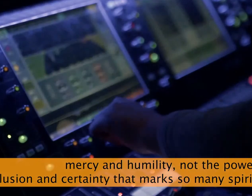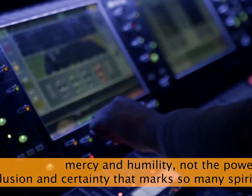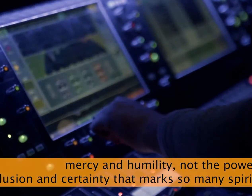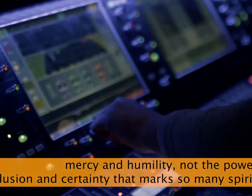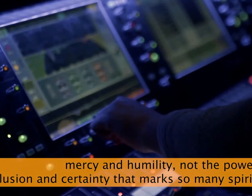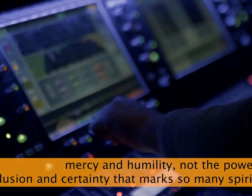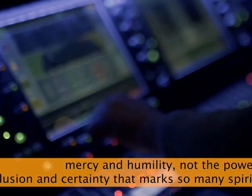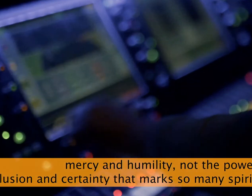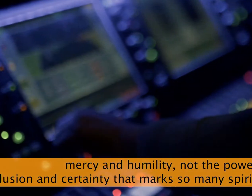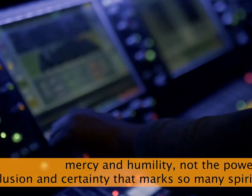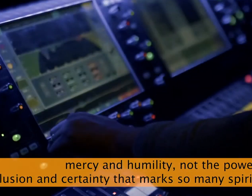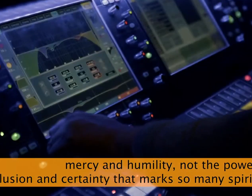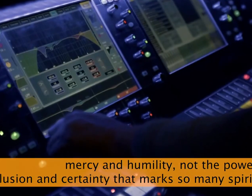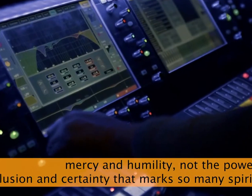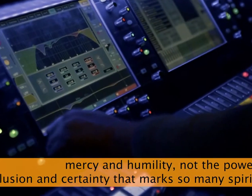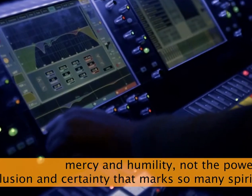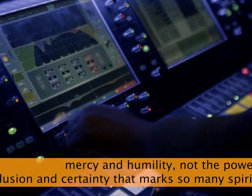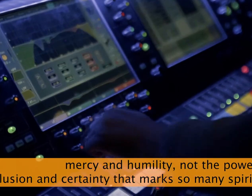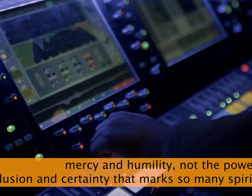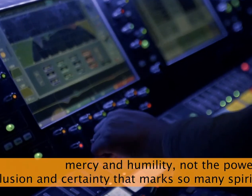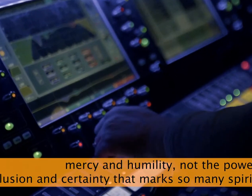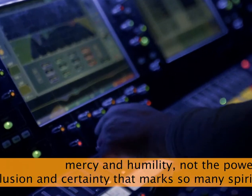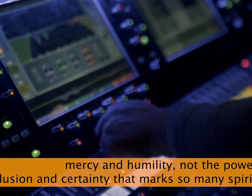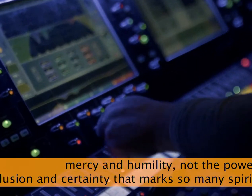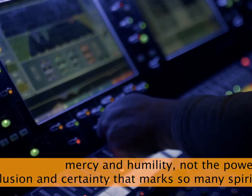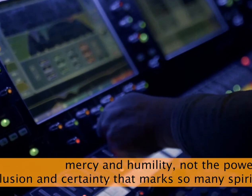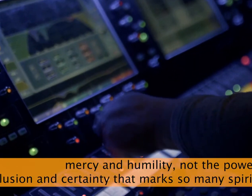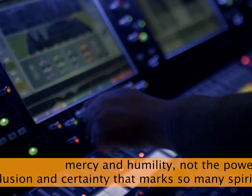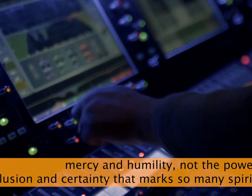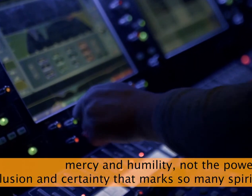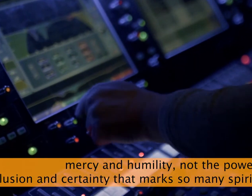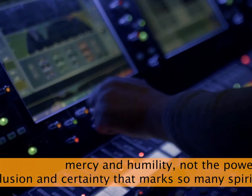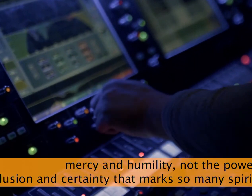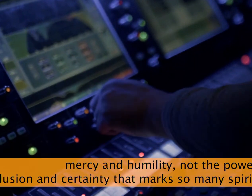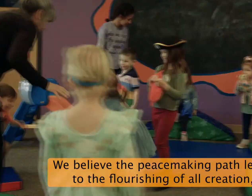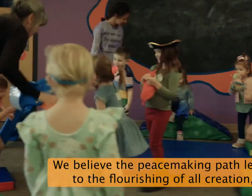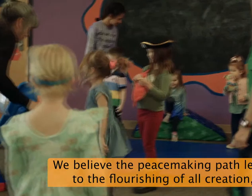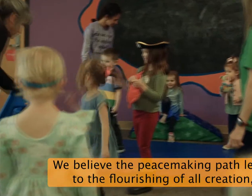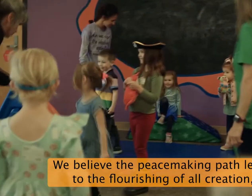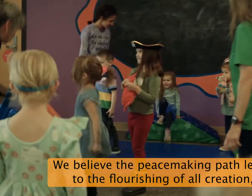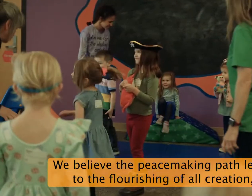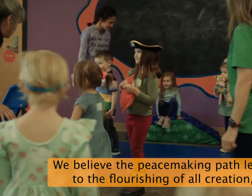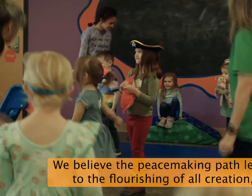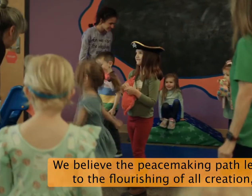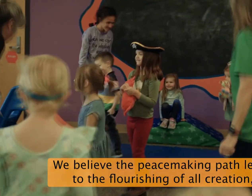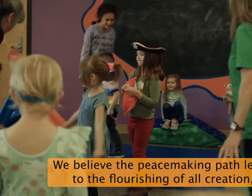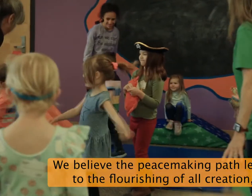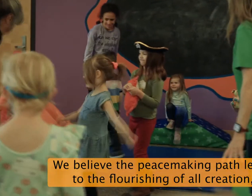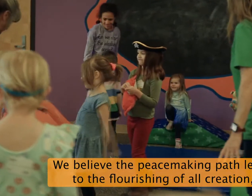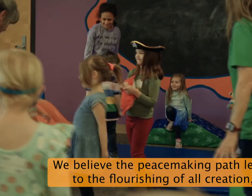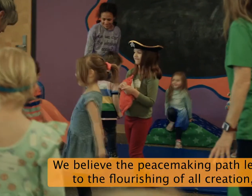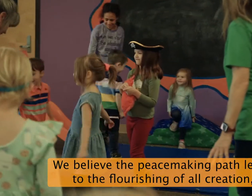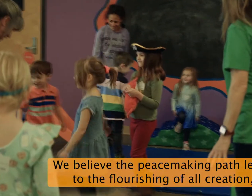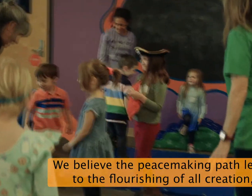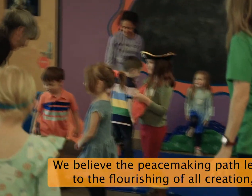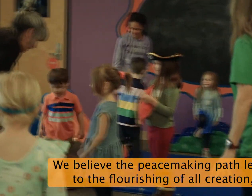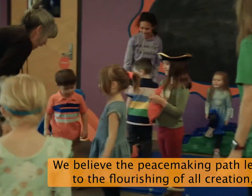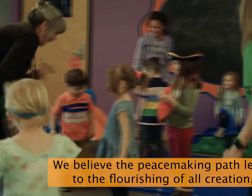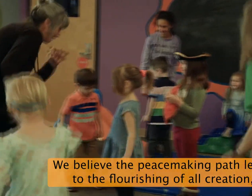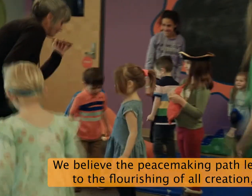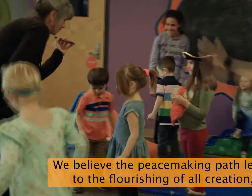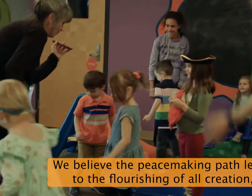power, exclusion, and certainty that mark so many spiritual paths today. We believe the peacemaking path leads